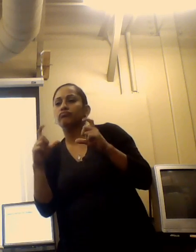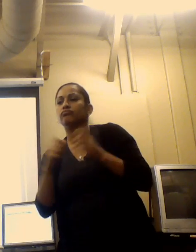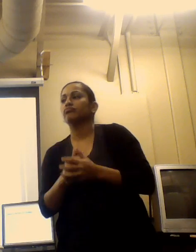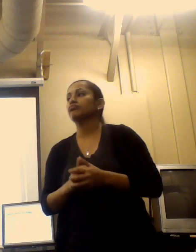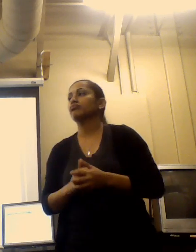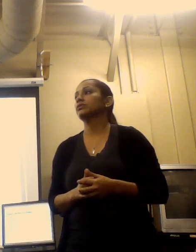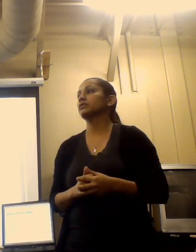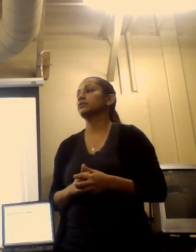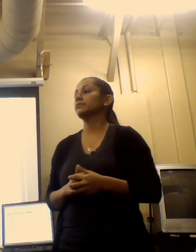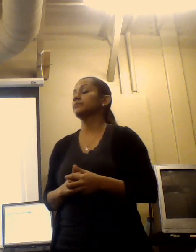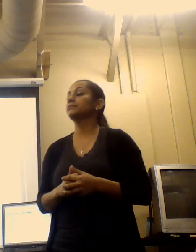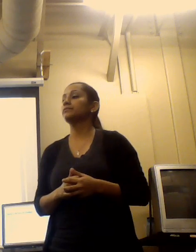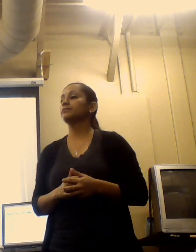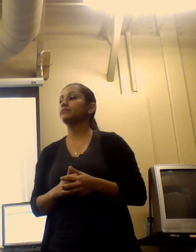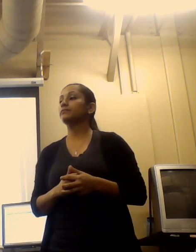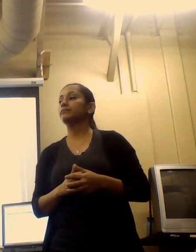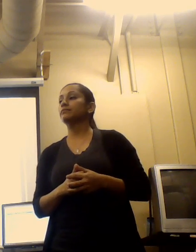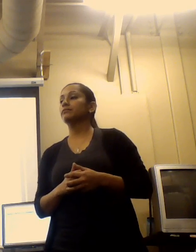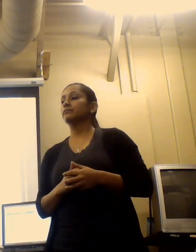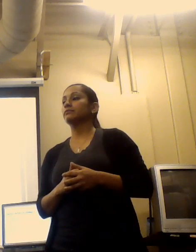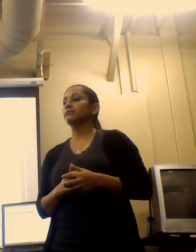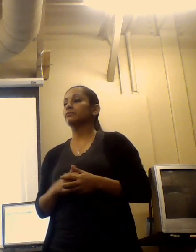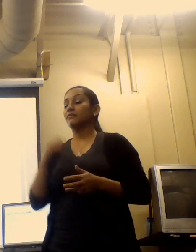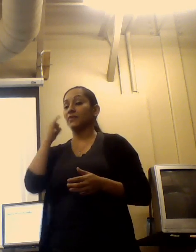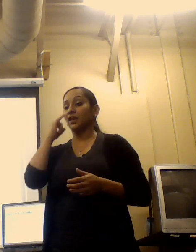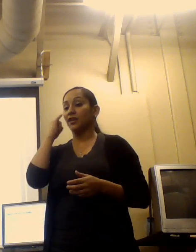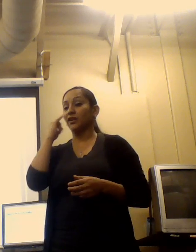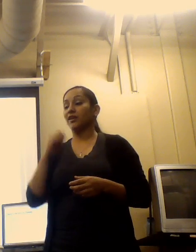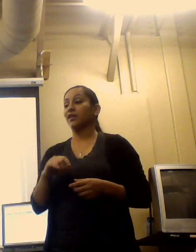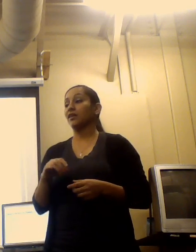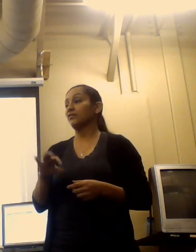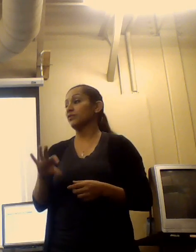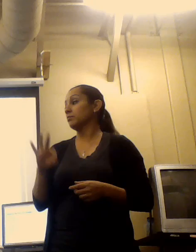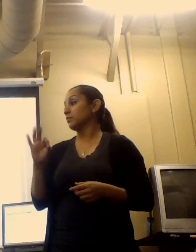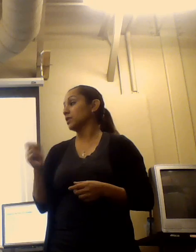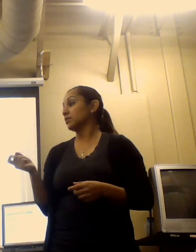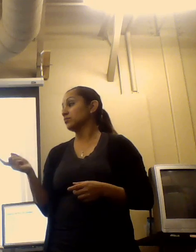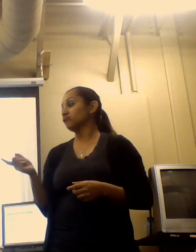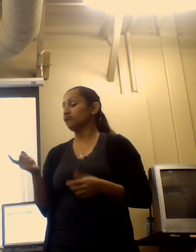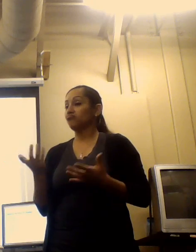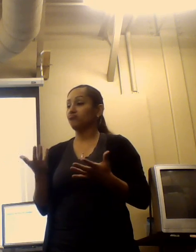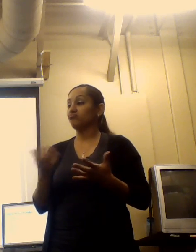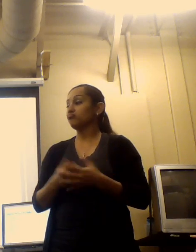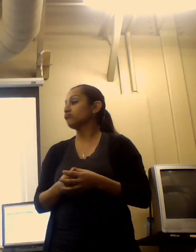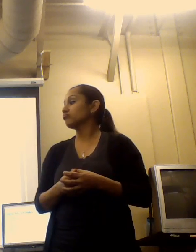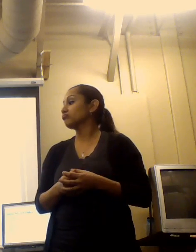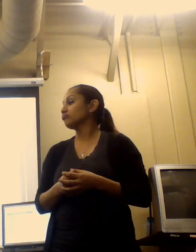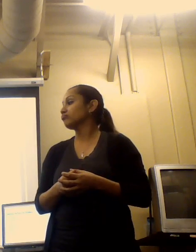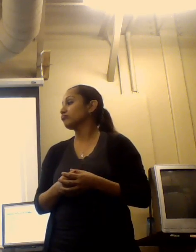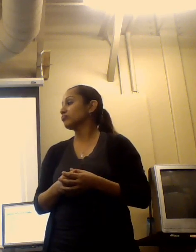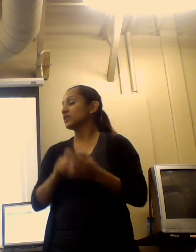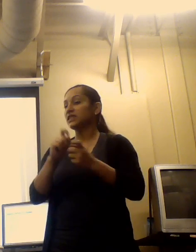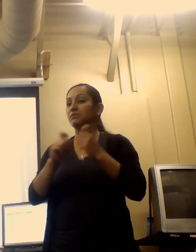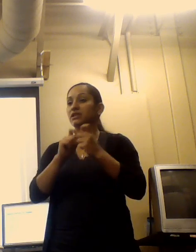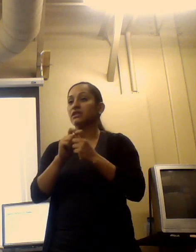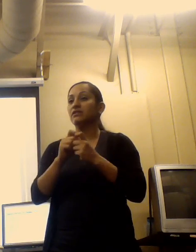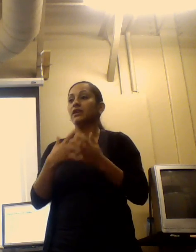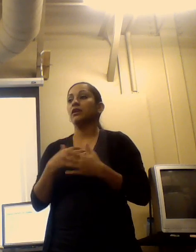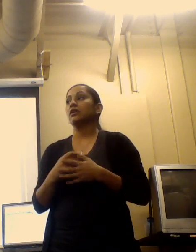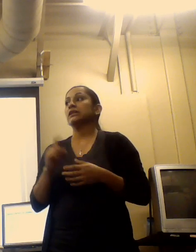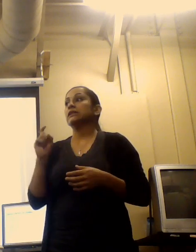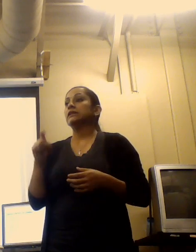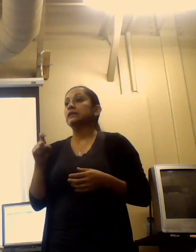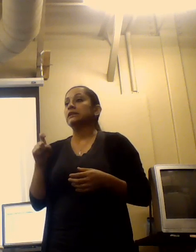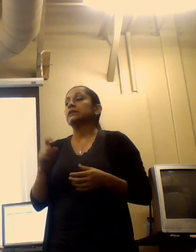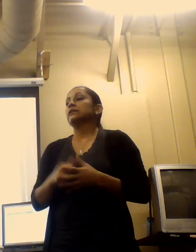well committed. I'm shooting, 400, I'm shooting 100, I'm shooting 1600.